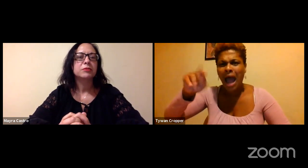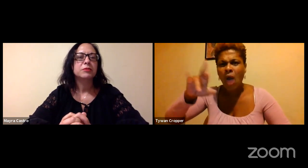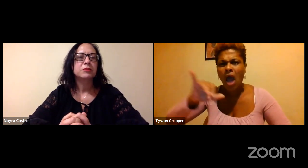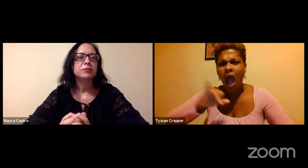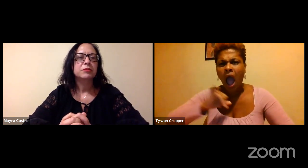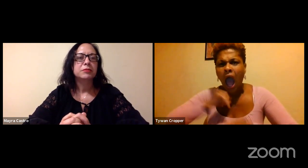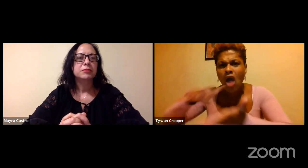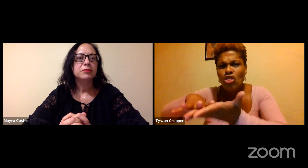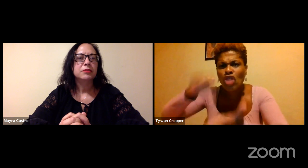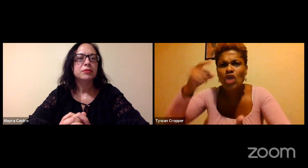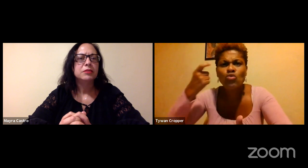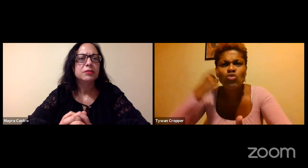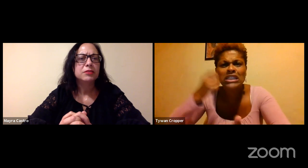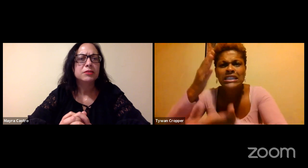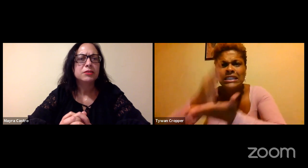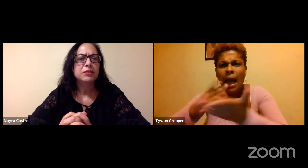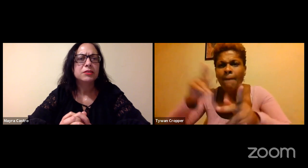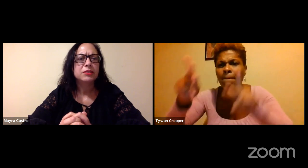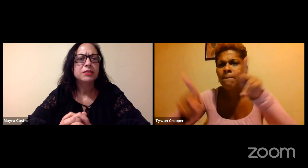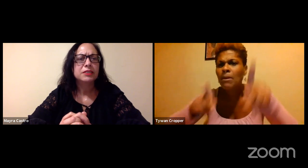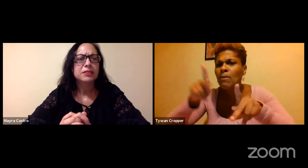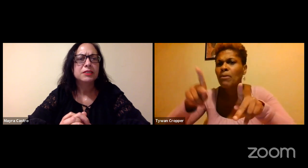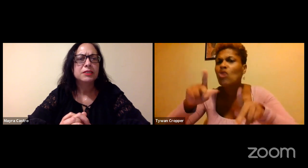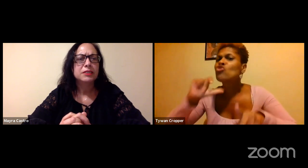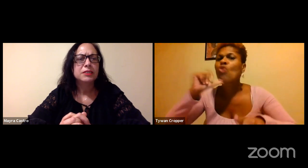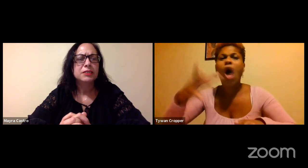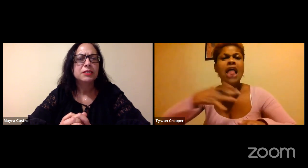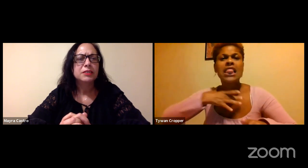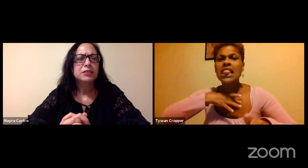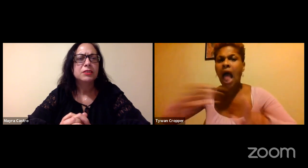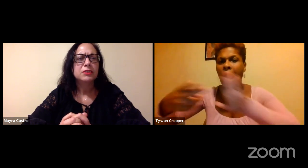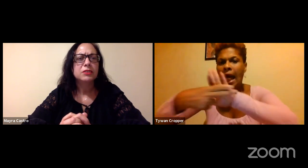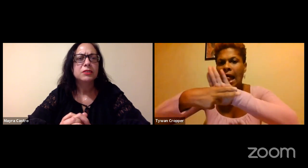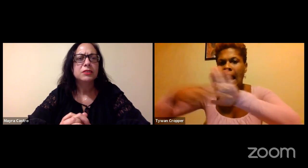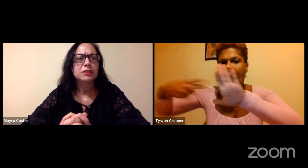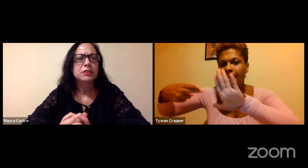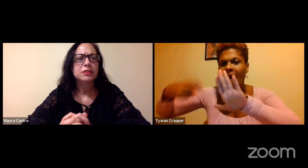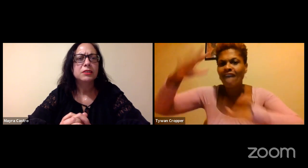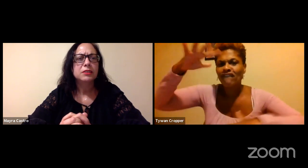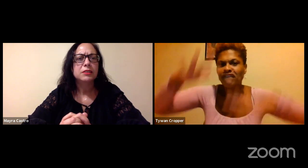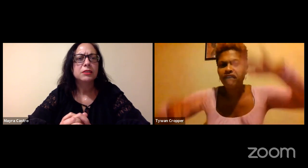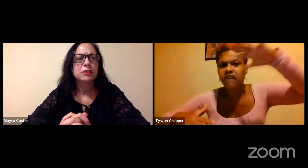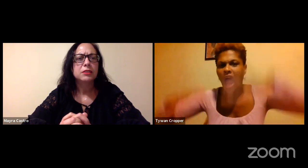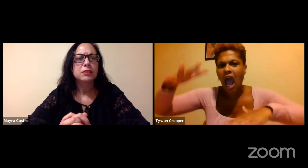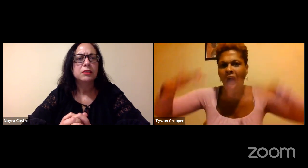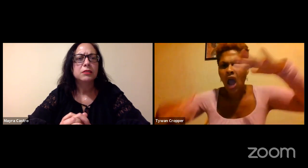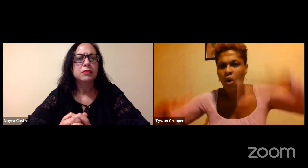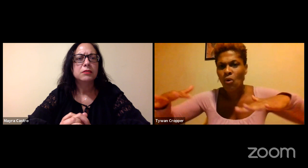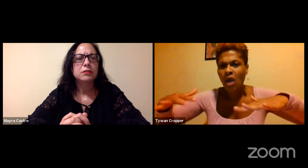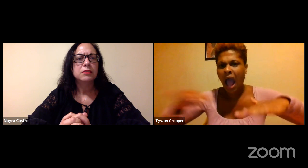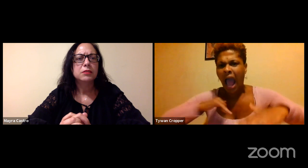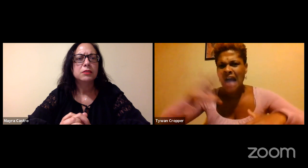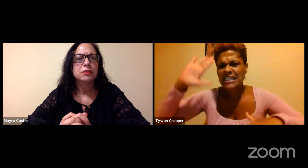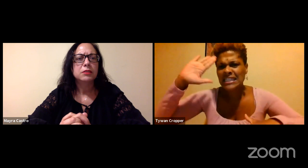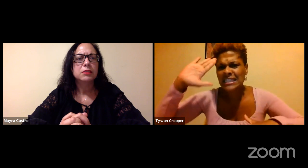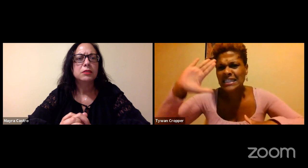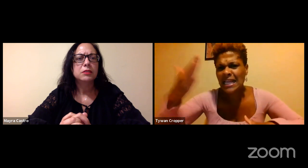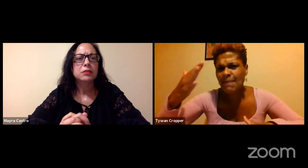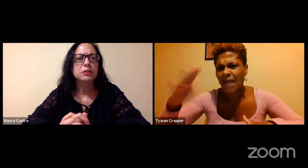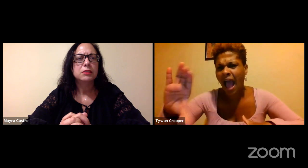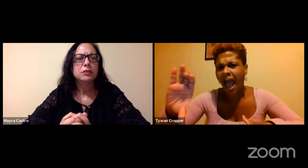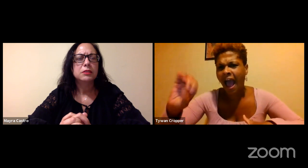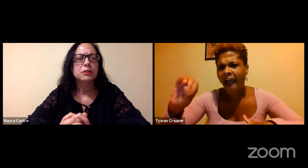Now, hello. My name is Patrick. And I learned recently that some people do not like the